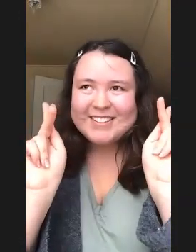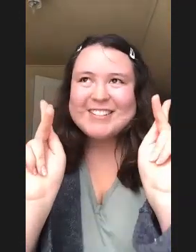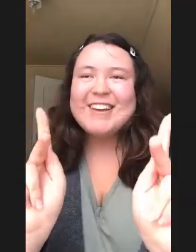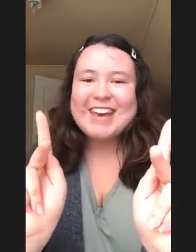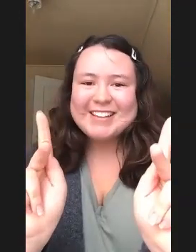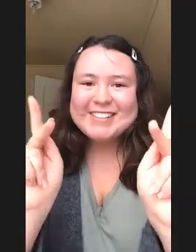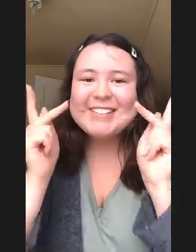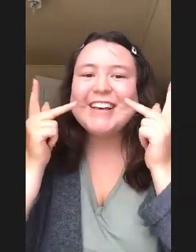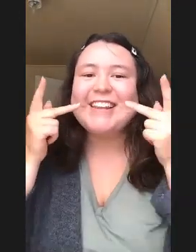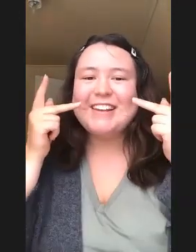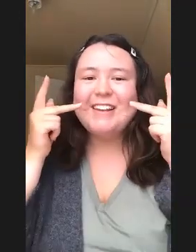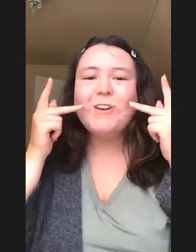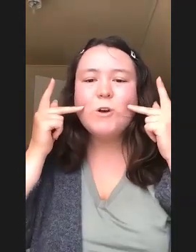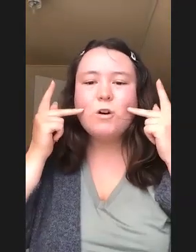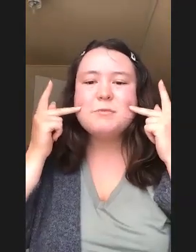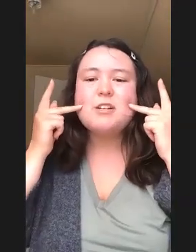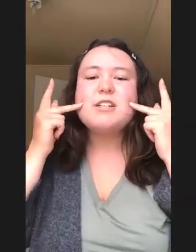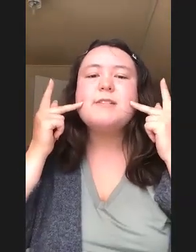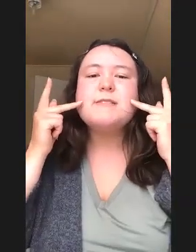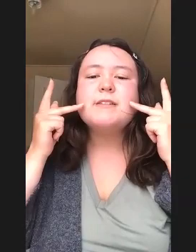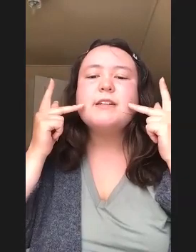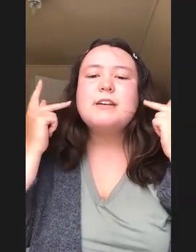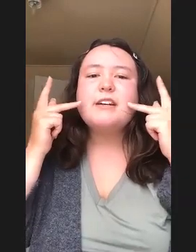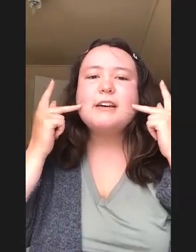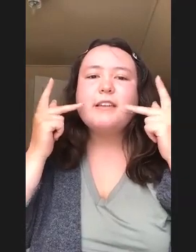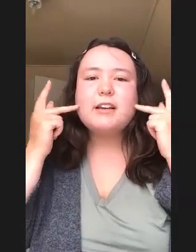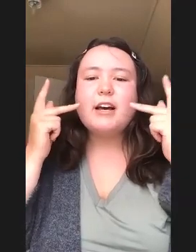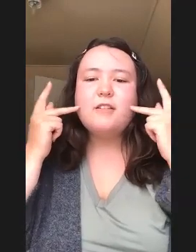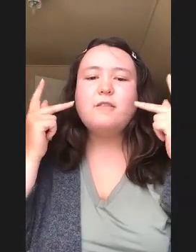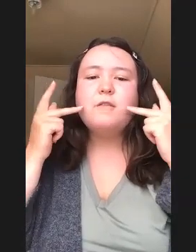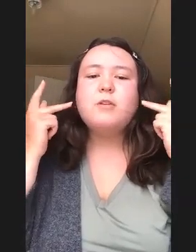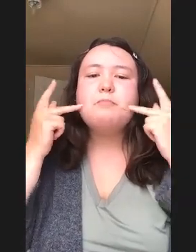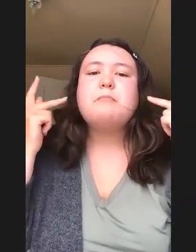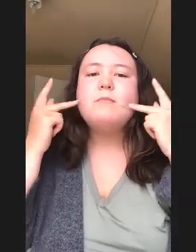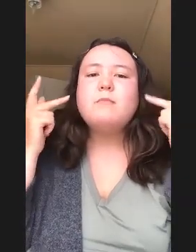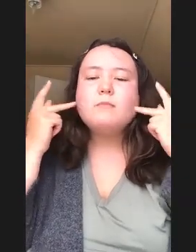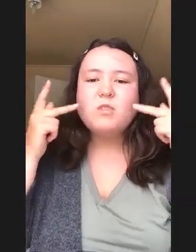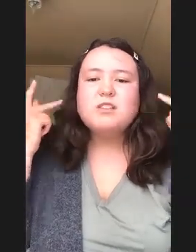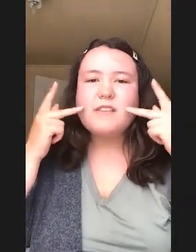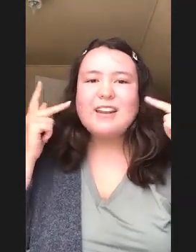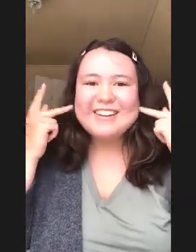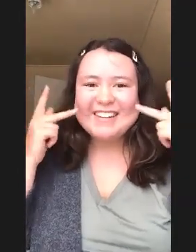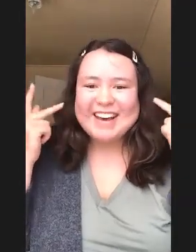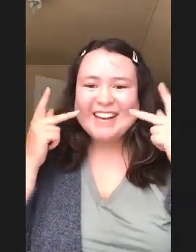two Ks, and then go up to your cheeks, and then kind of do that. Yeah.